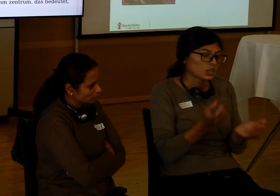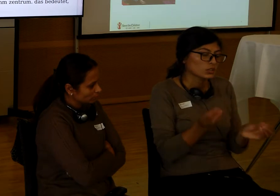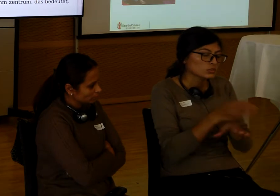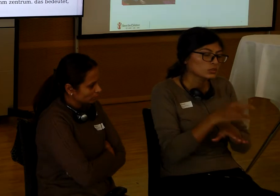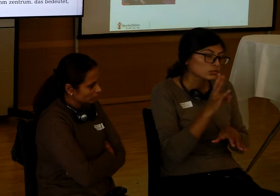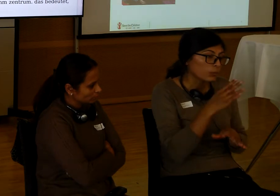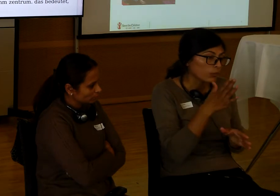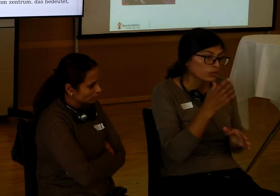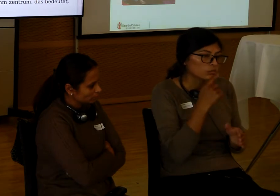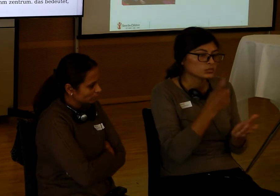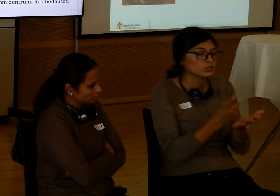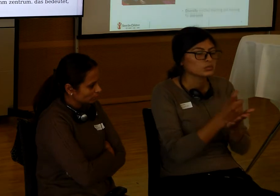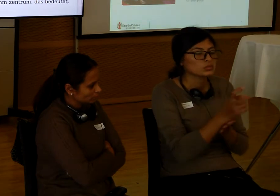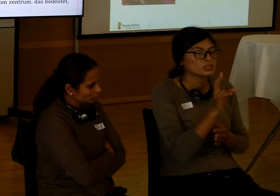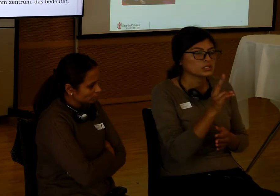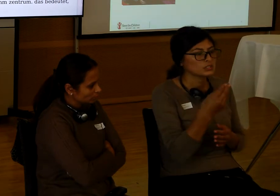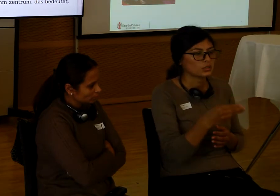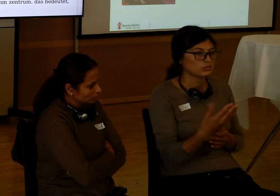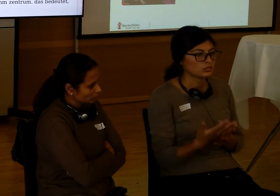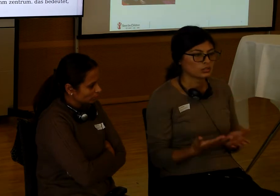inclusive.